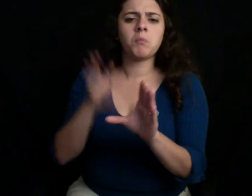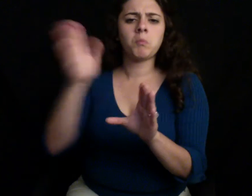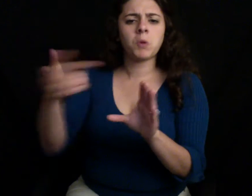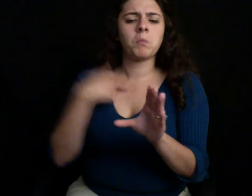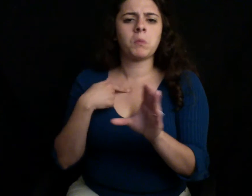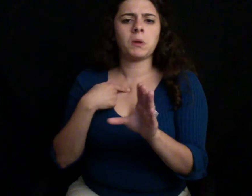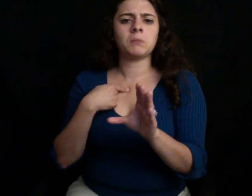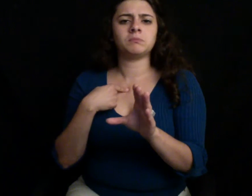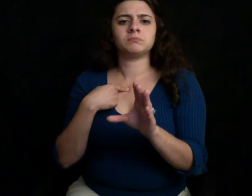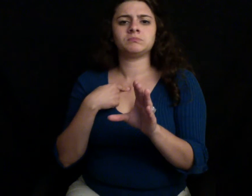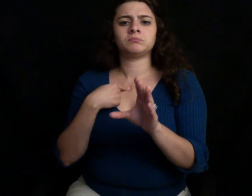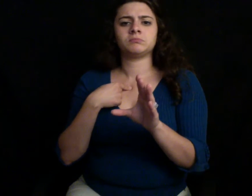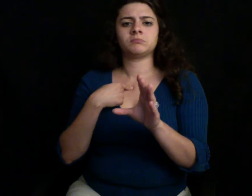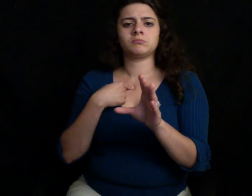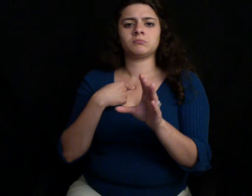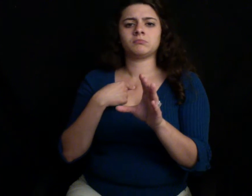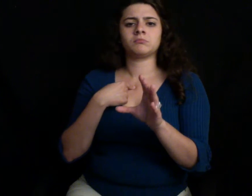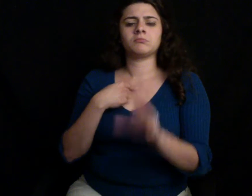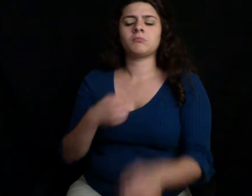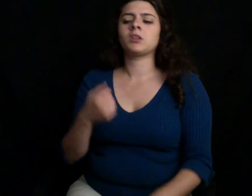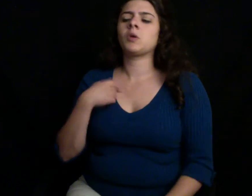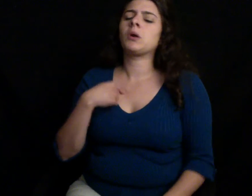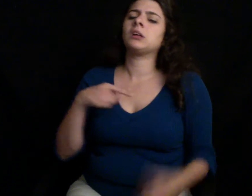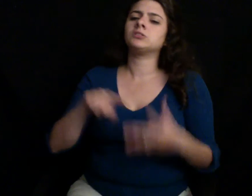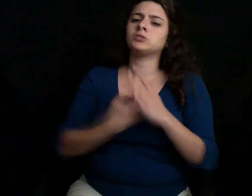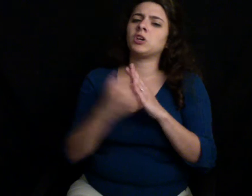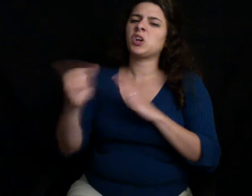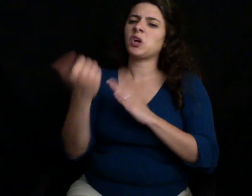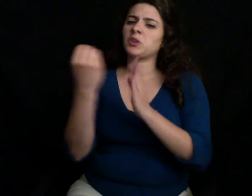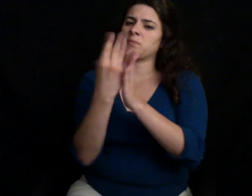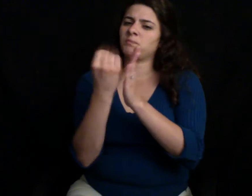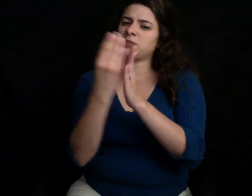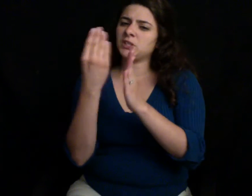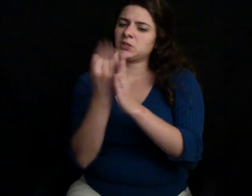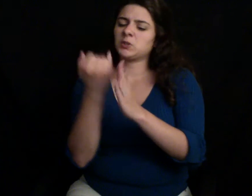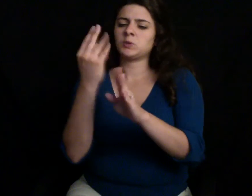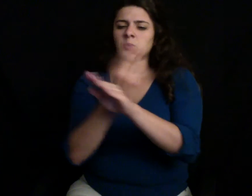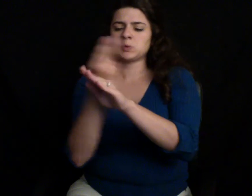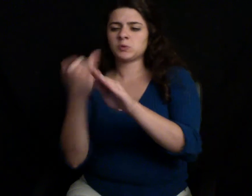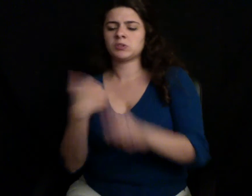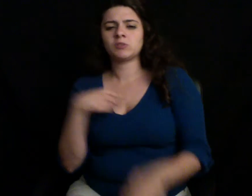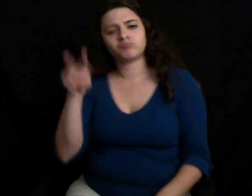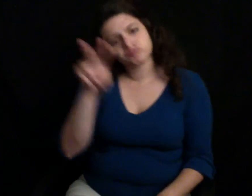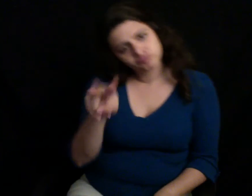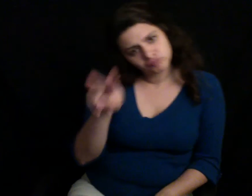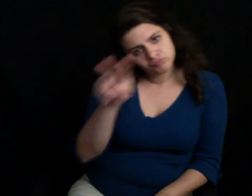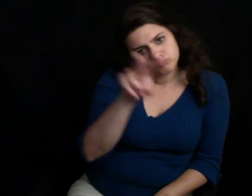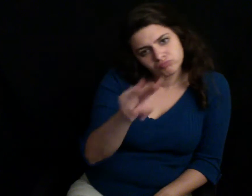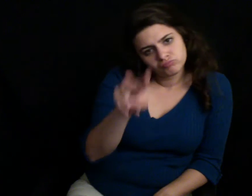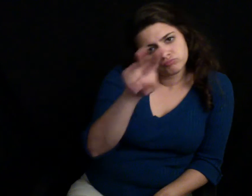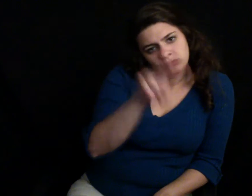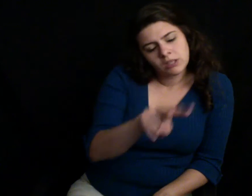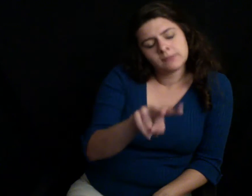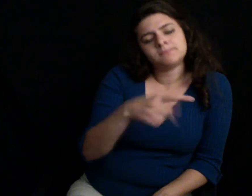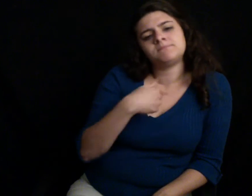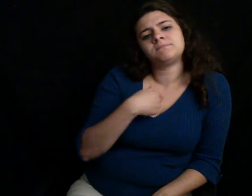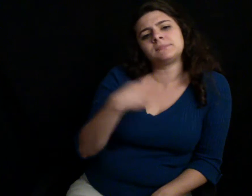noticed that people just like you for your personality more than what, and then they'll fall in love with your craft. So I